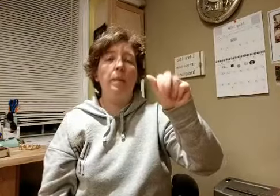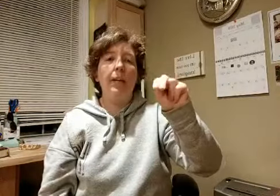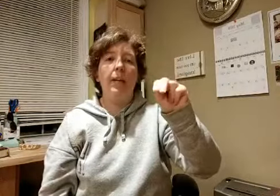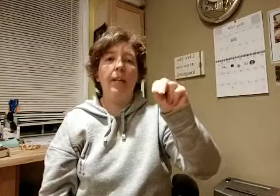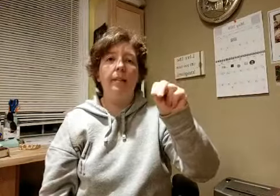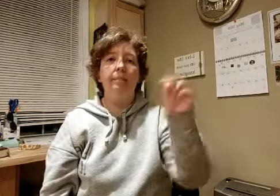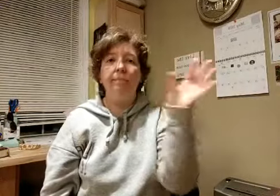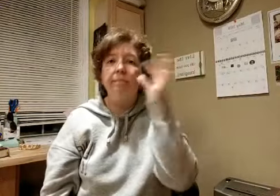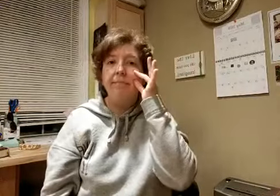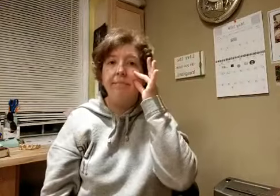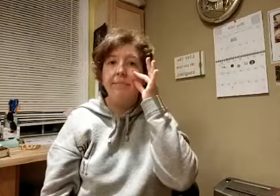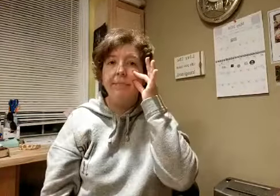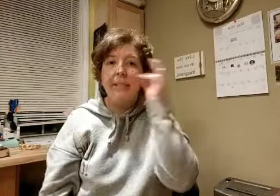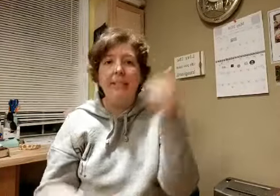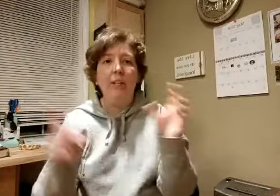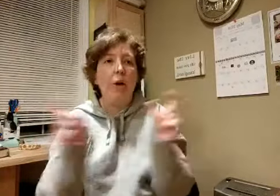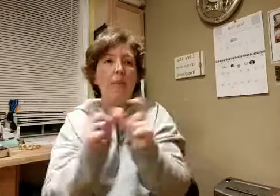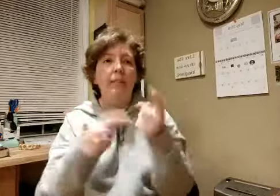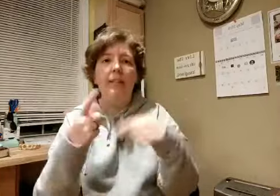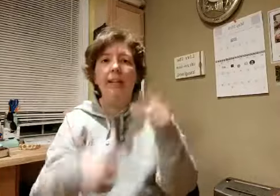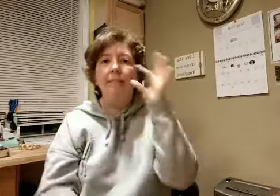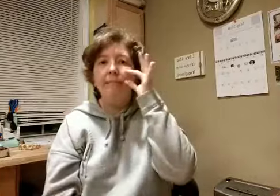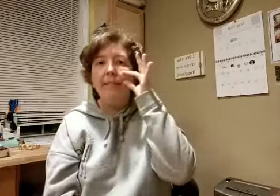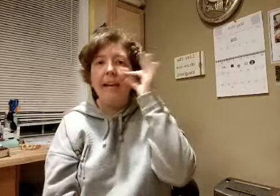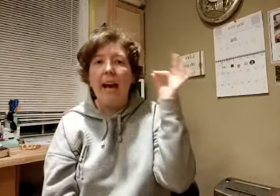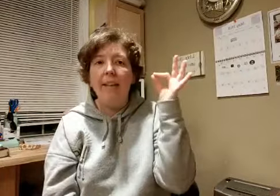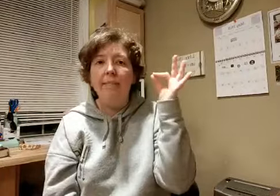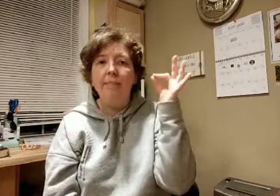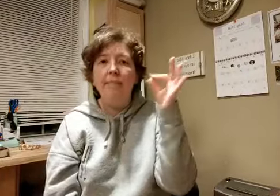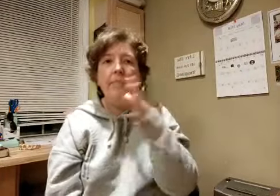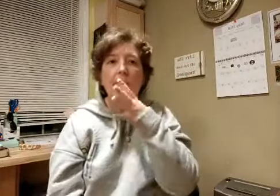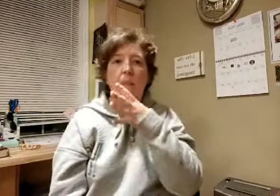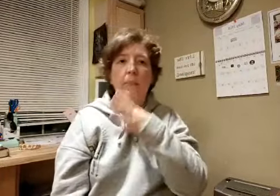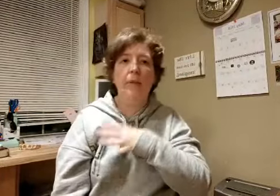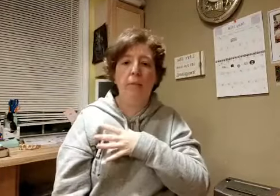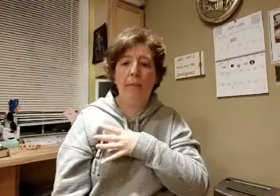Catwoman. It's a compound sign. Cat plus woman.